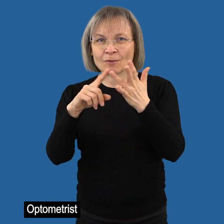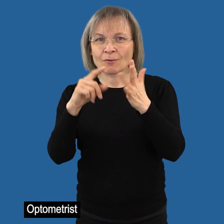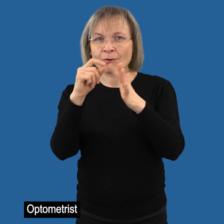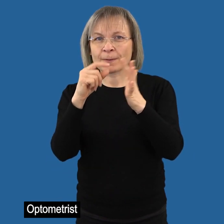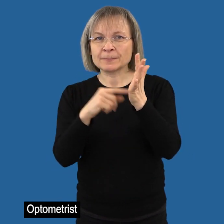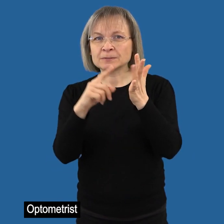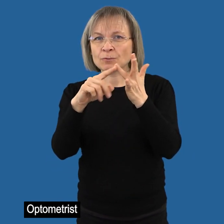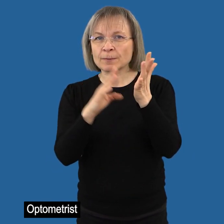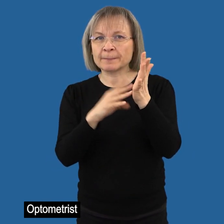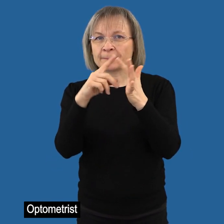Optometrist.